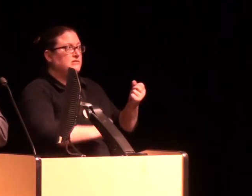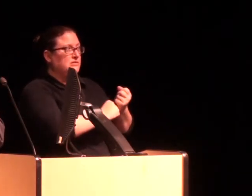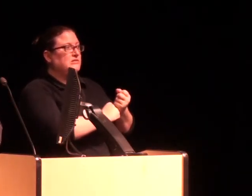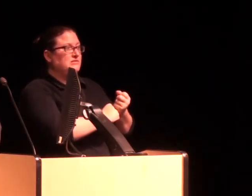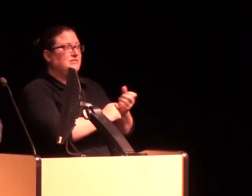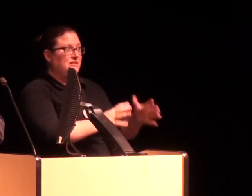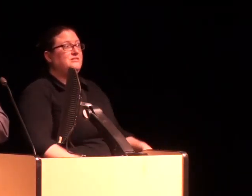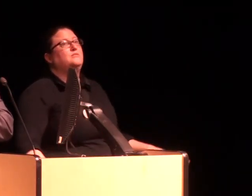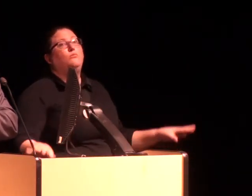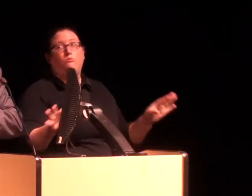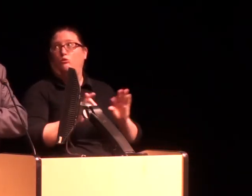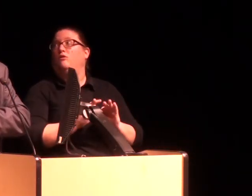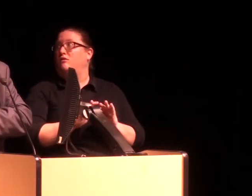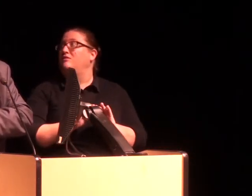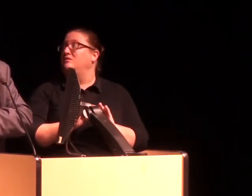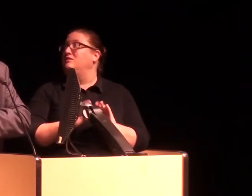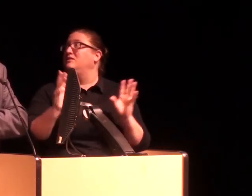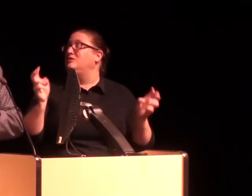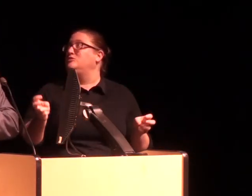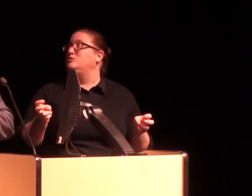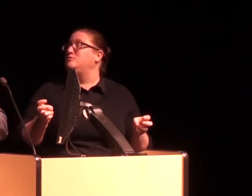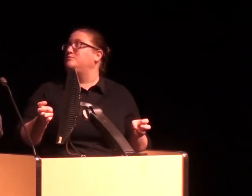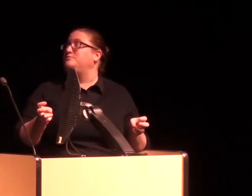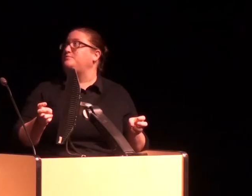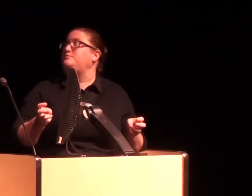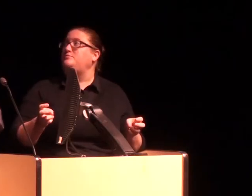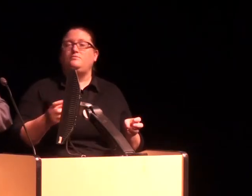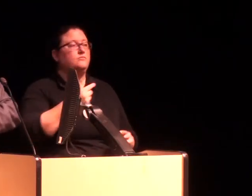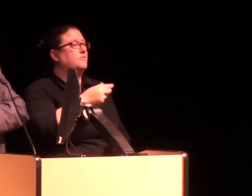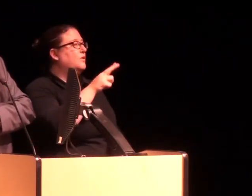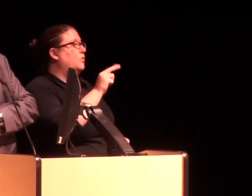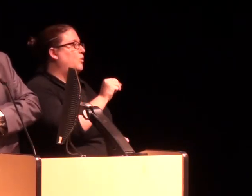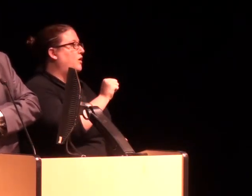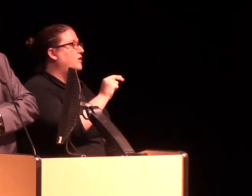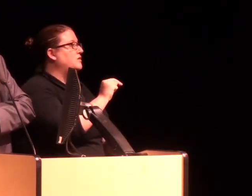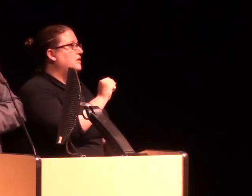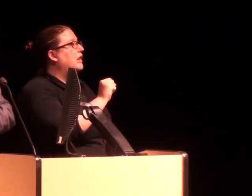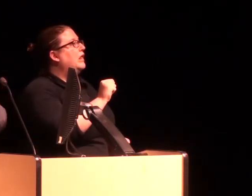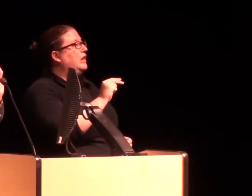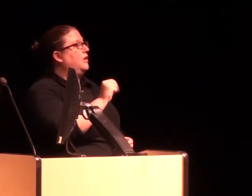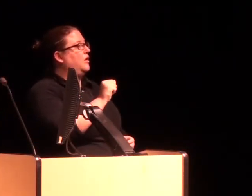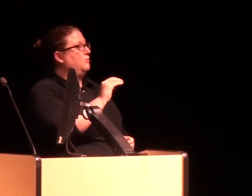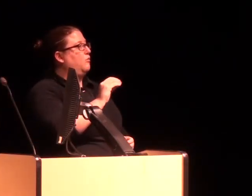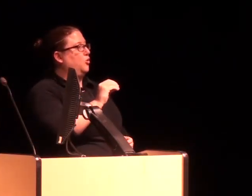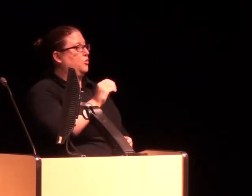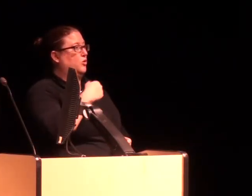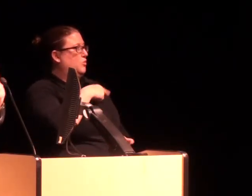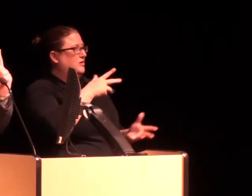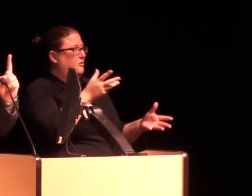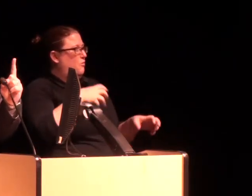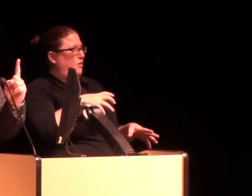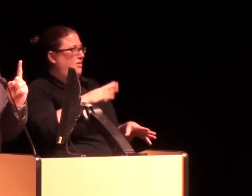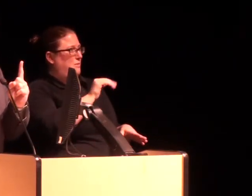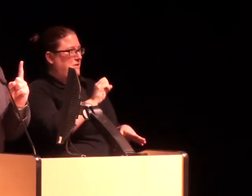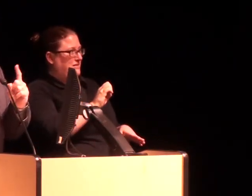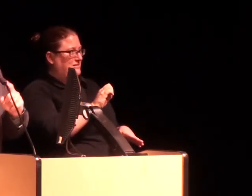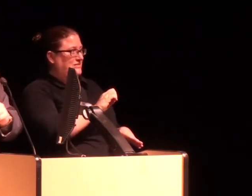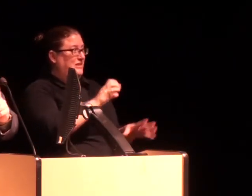Guantanamo. We don't want the base. What President Obama already said is he's going to close the